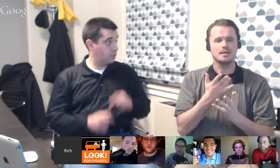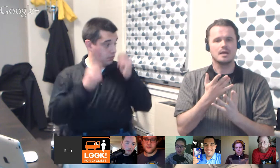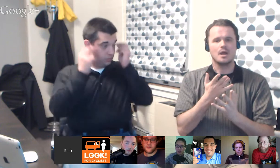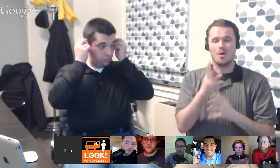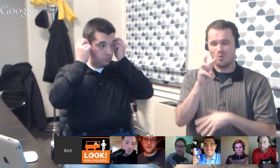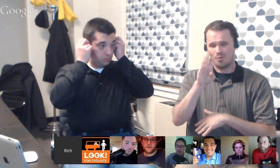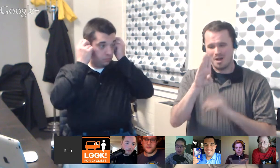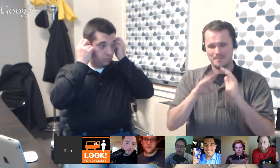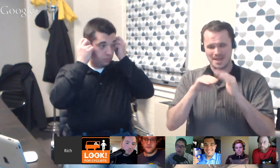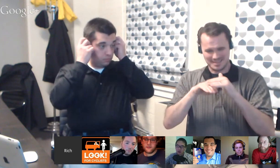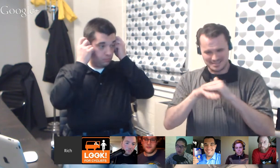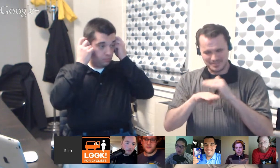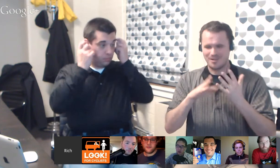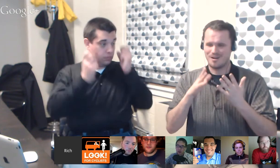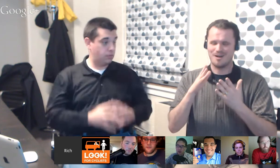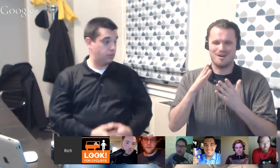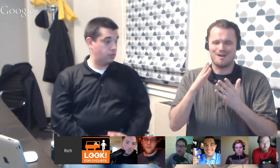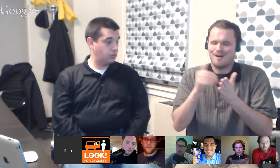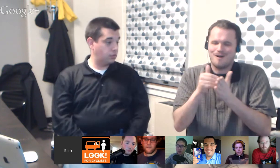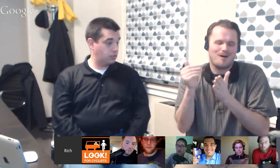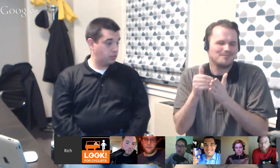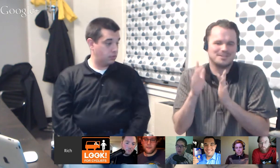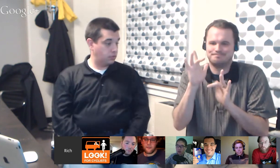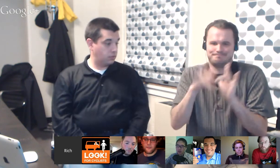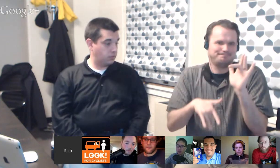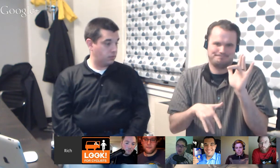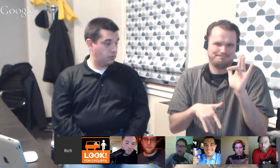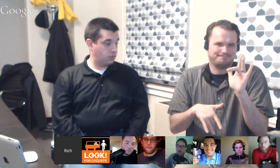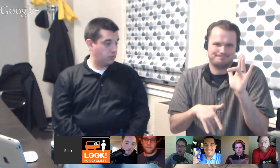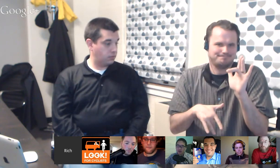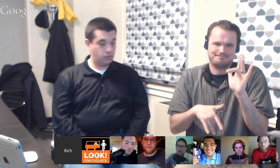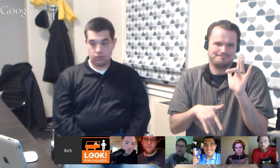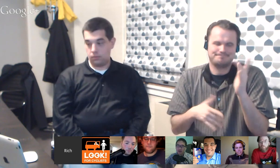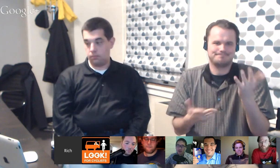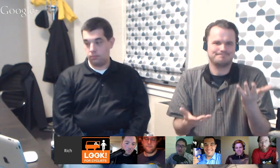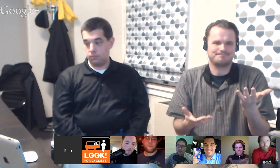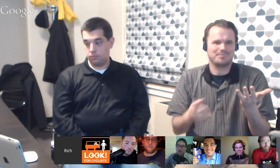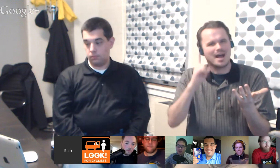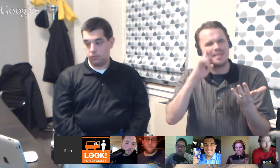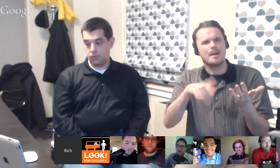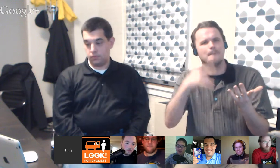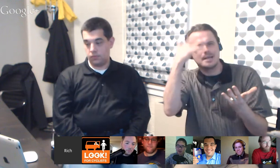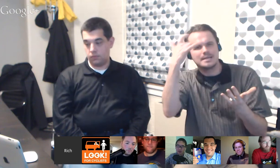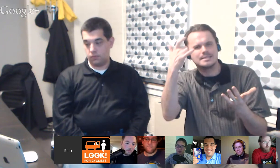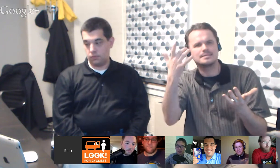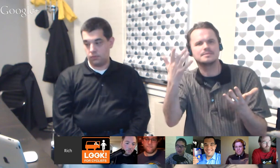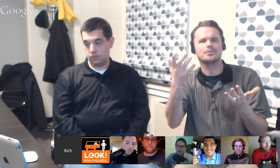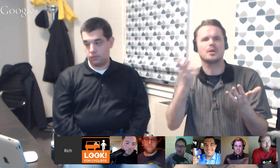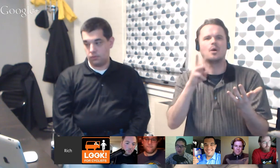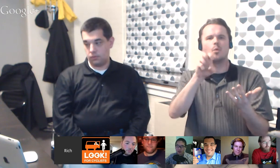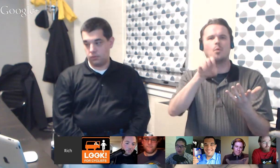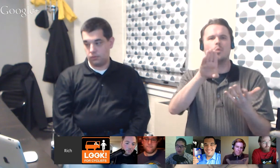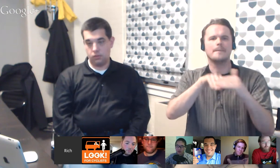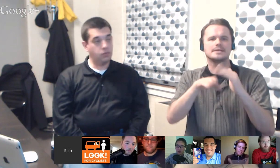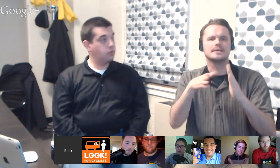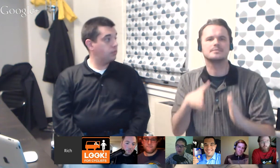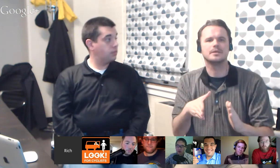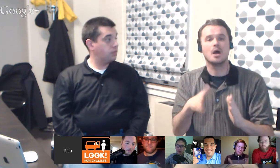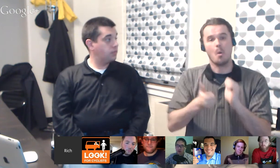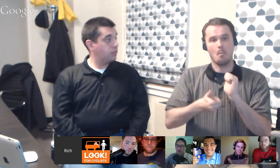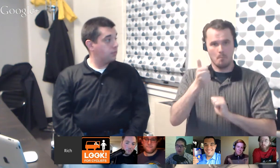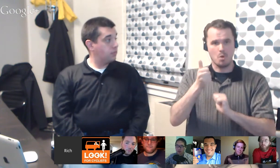is something that's often overlooked by web developers. And I think that's because web accessibility, for the